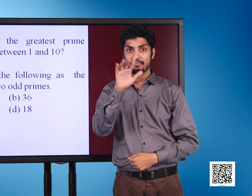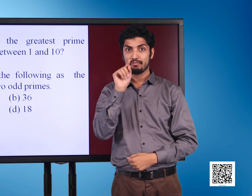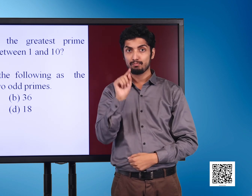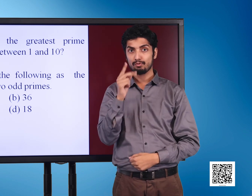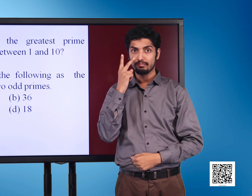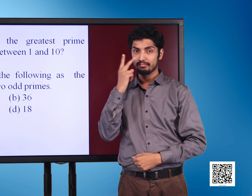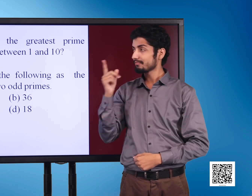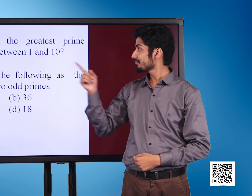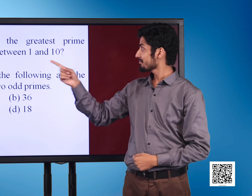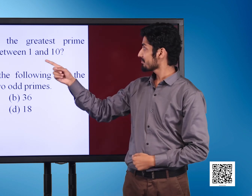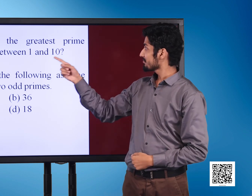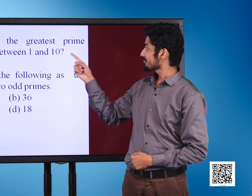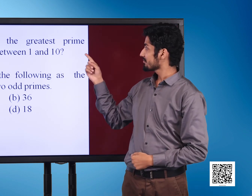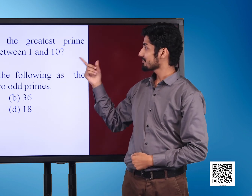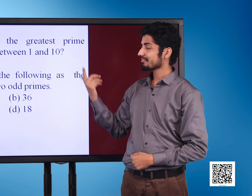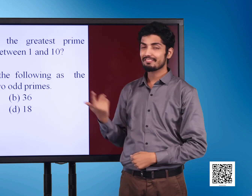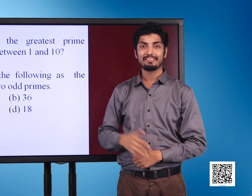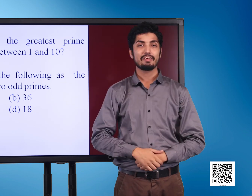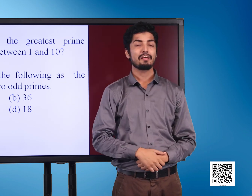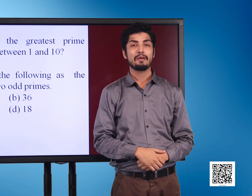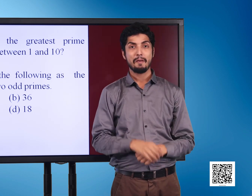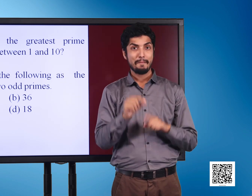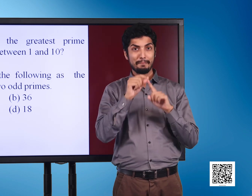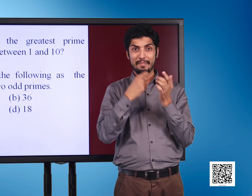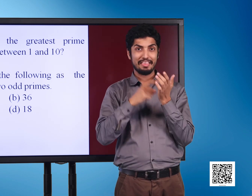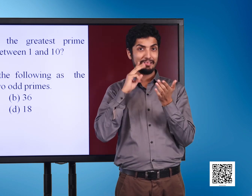Five. What is the greatest prime number between 1 and 10?